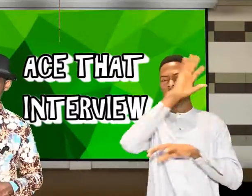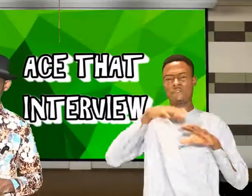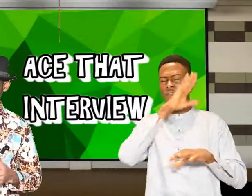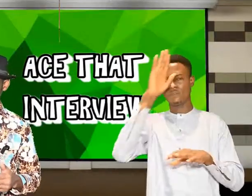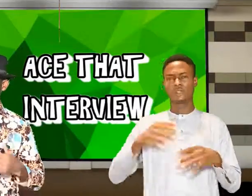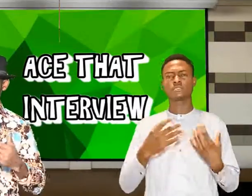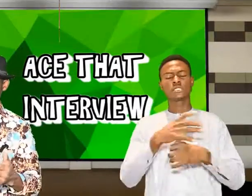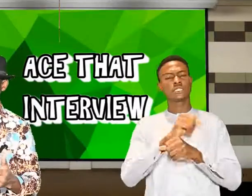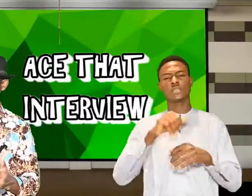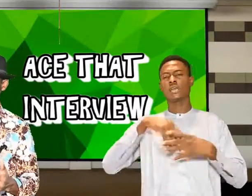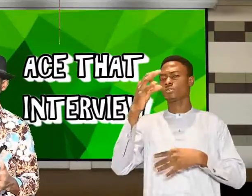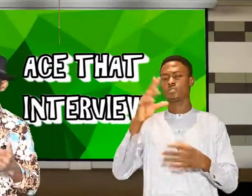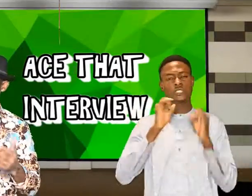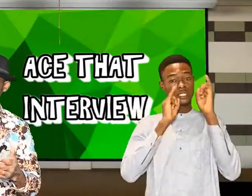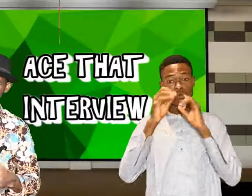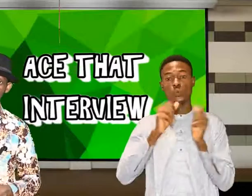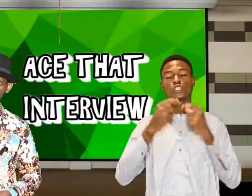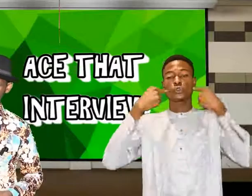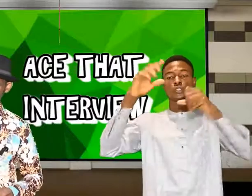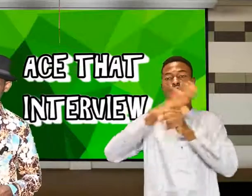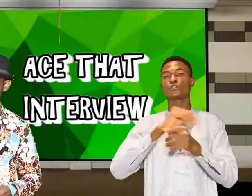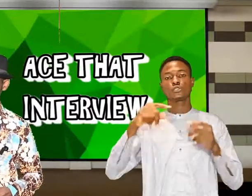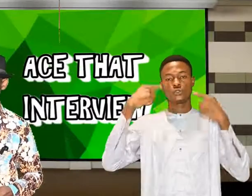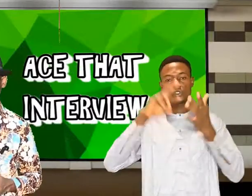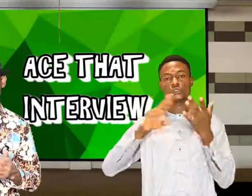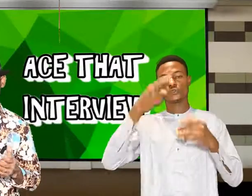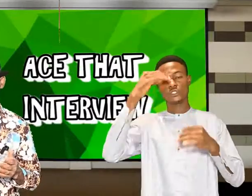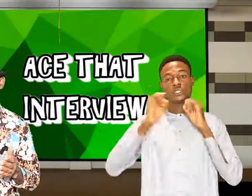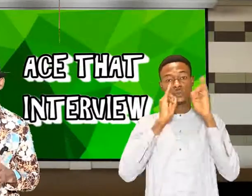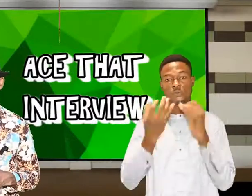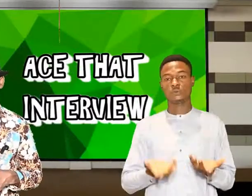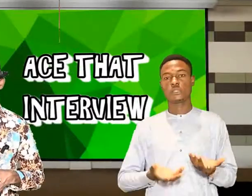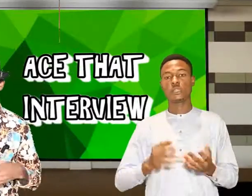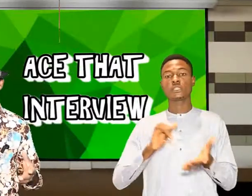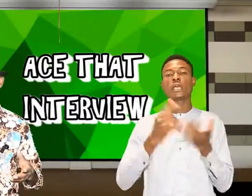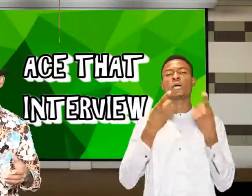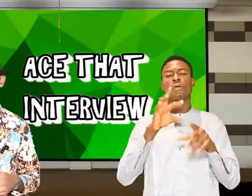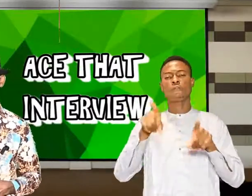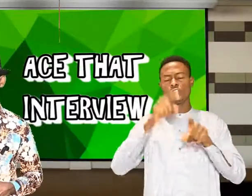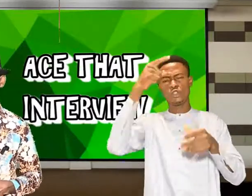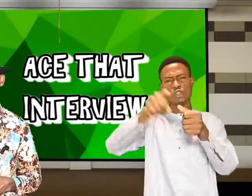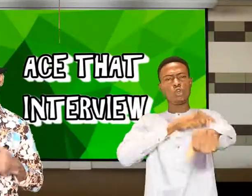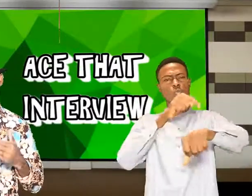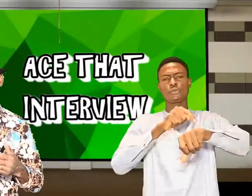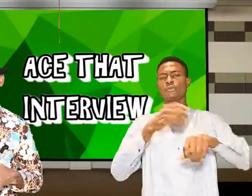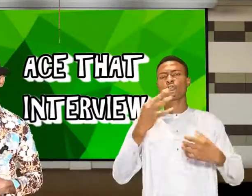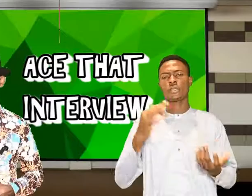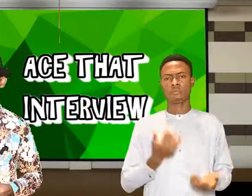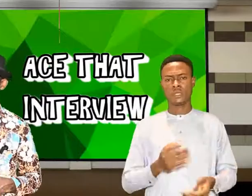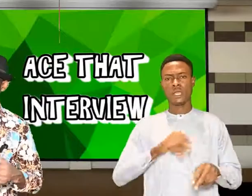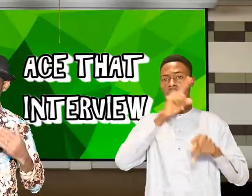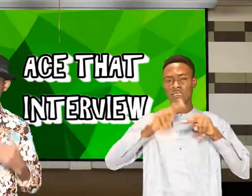got out of the interview with a successful result for the interview. That happened for a prolonged period of time. And after